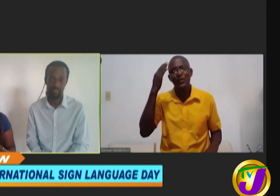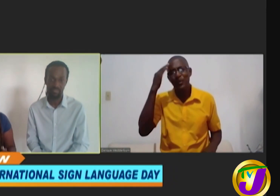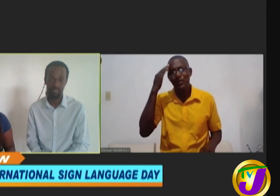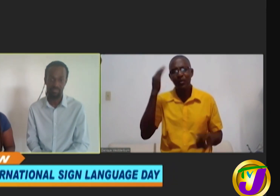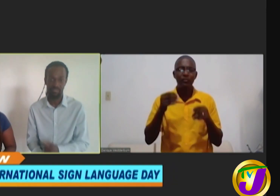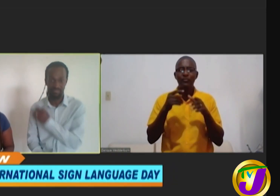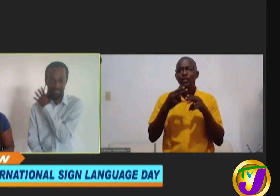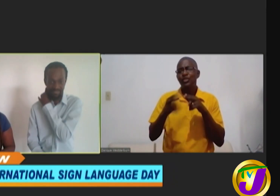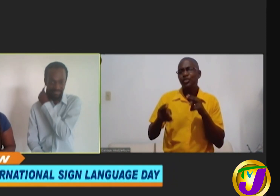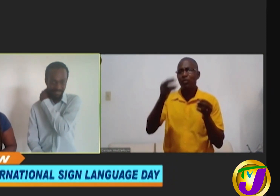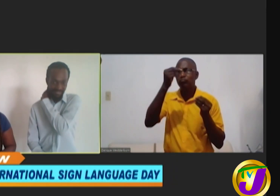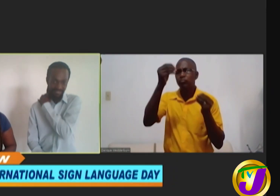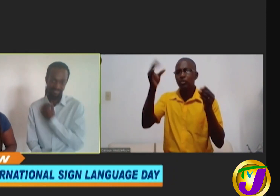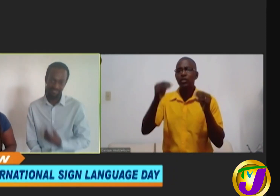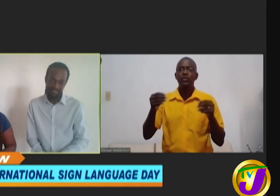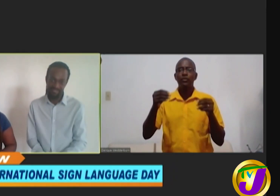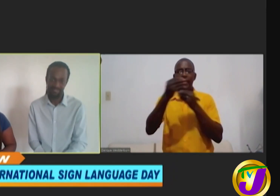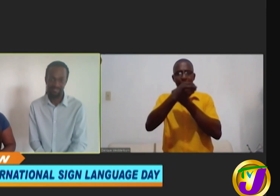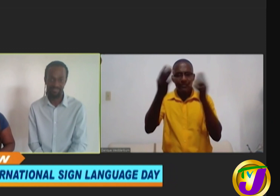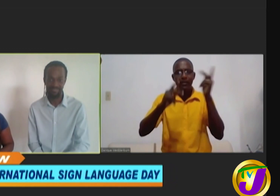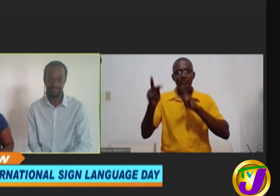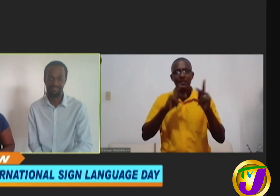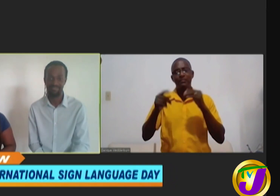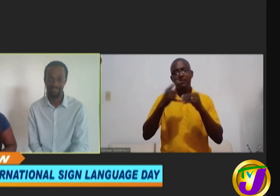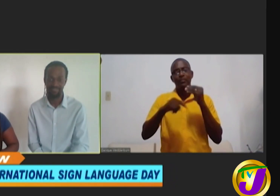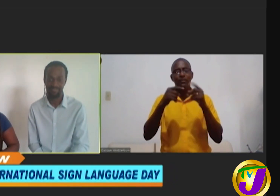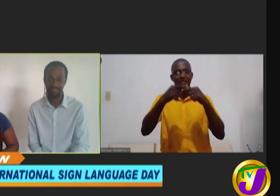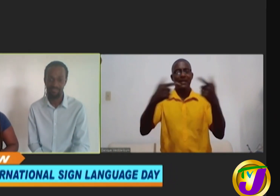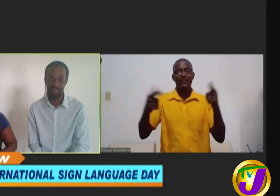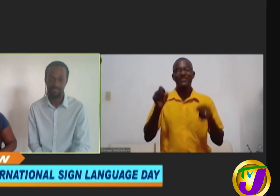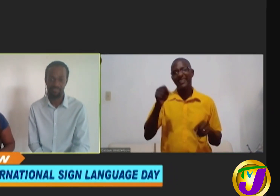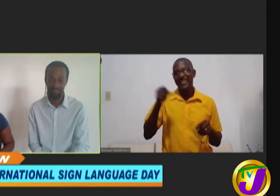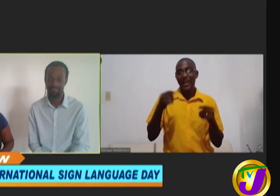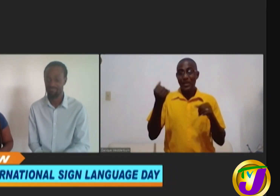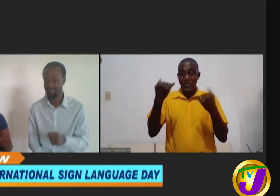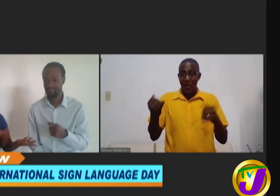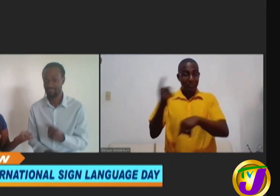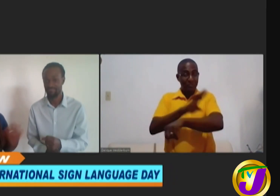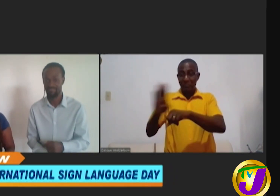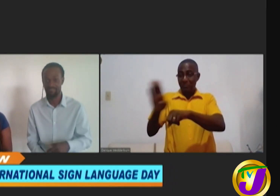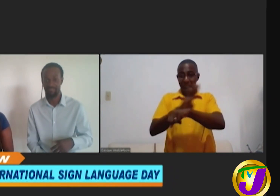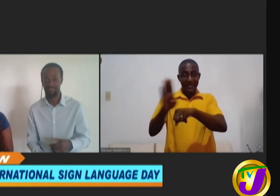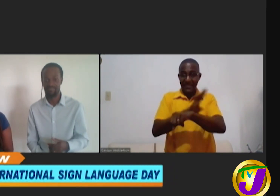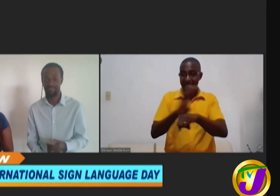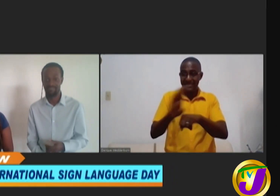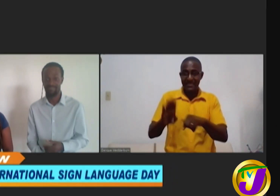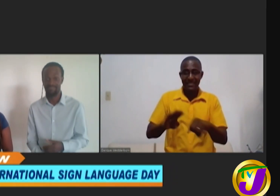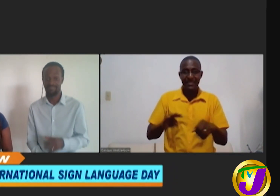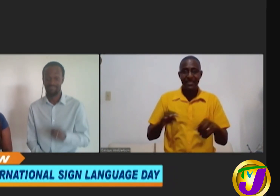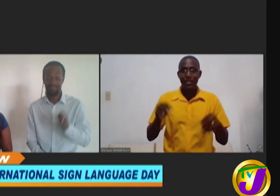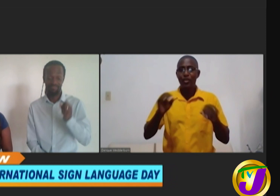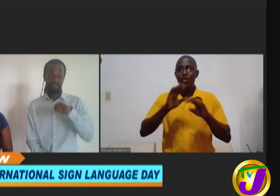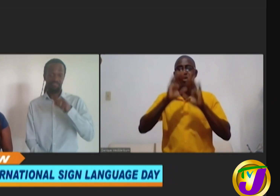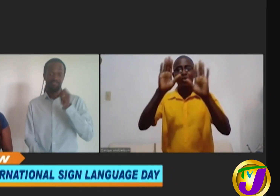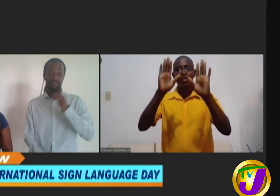to raise awareness about sign language. So yeah, it's a very busy time. Yeah, man. Great to see you all. Thanks for joining us this morning,